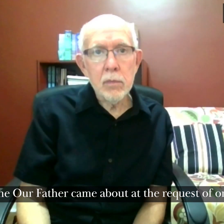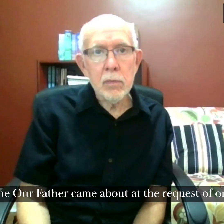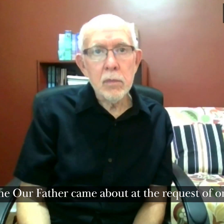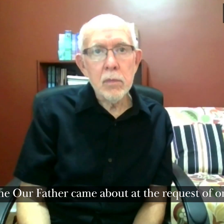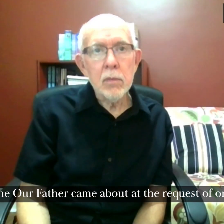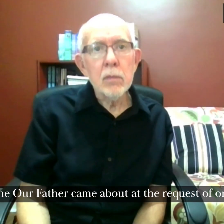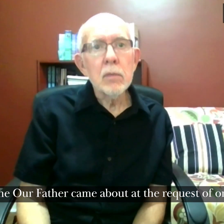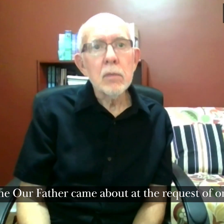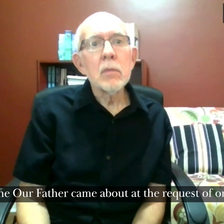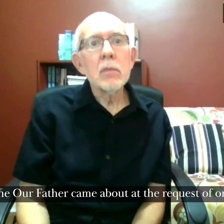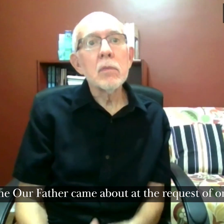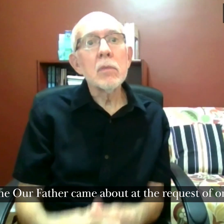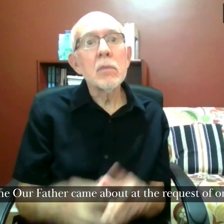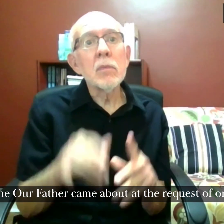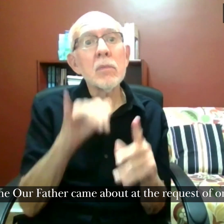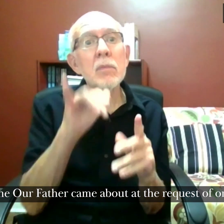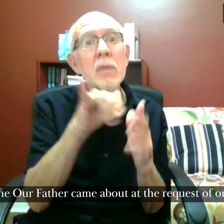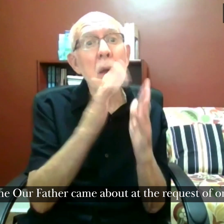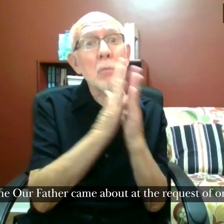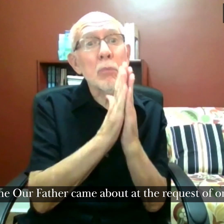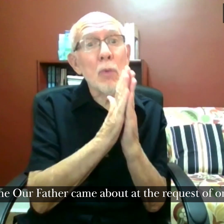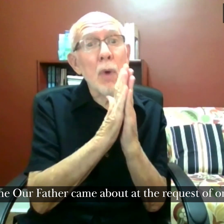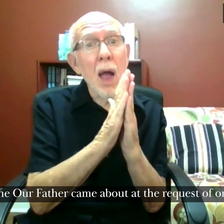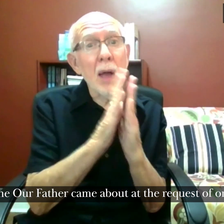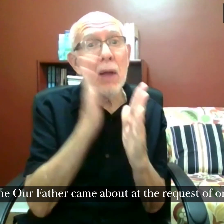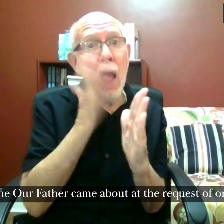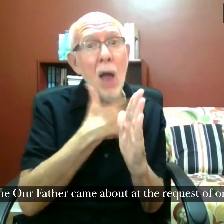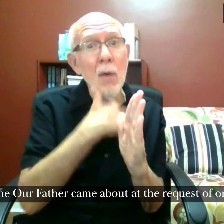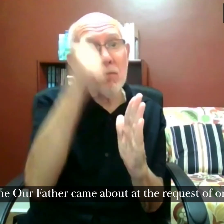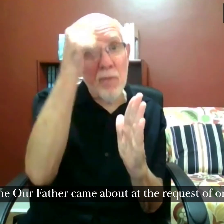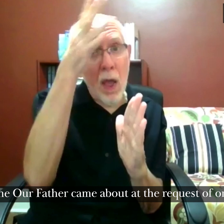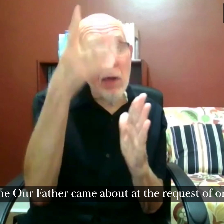The Our Father came about at the request of one of Jesus' disciples.